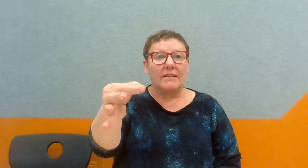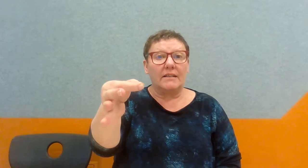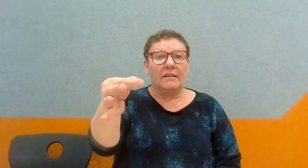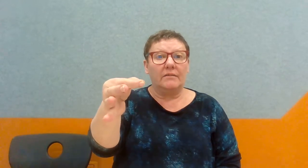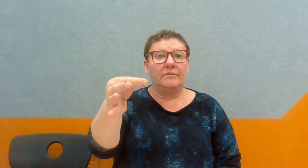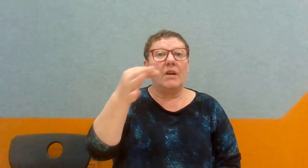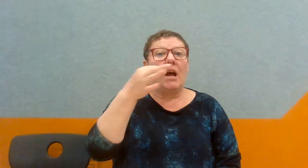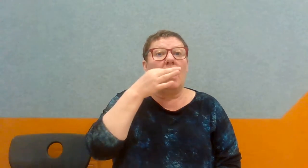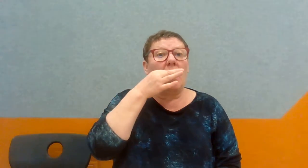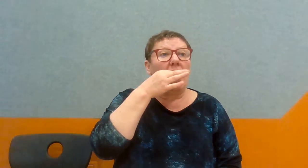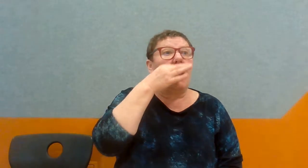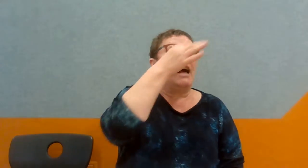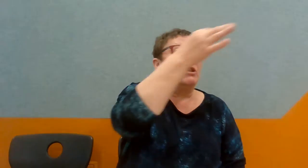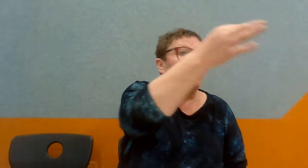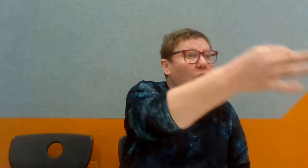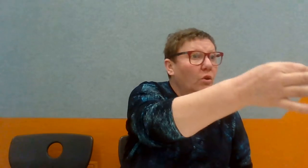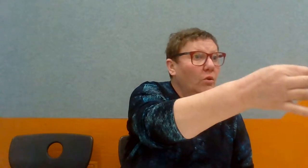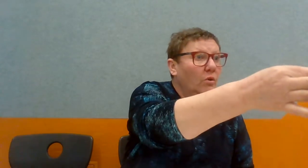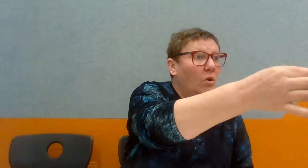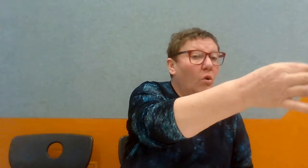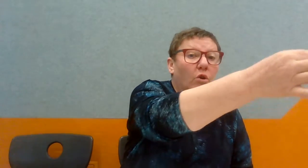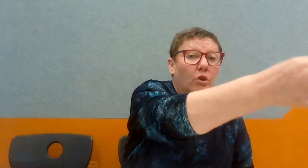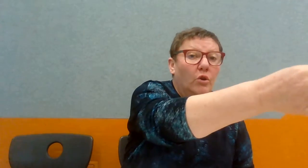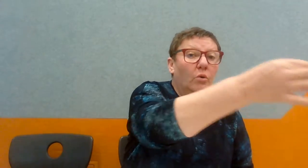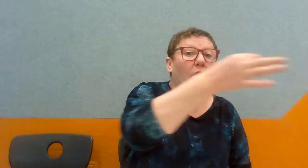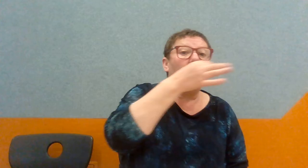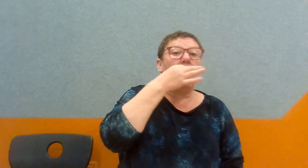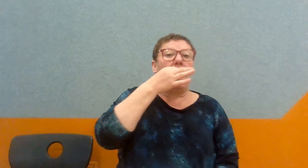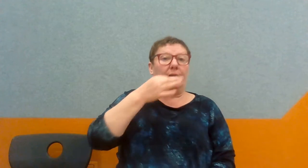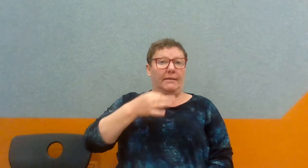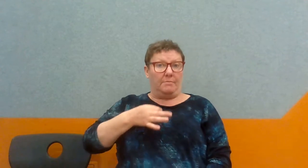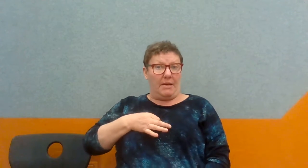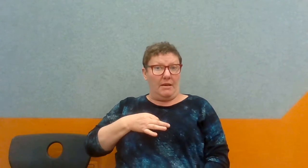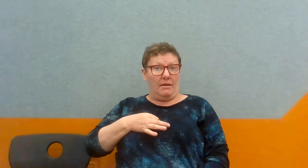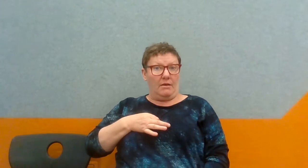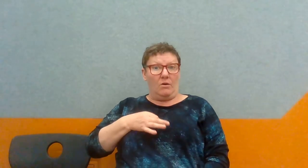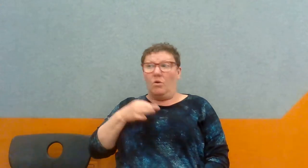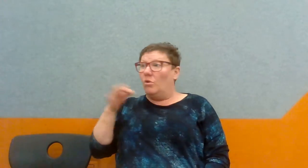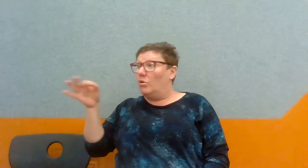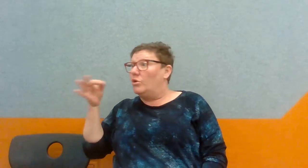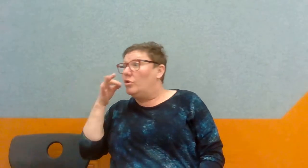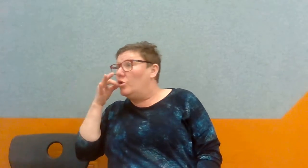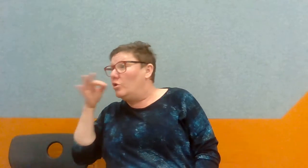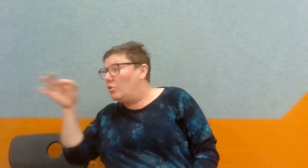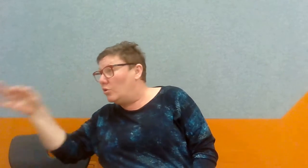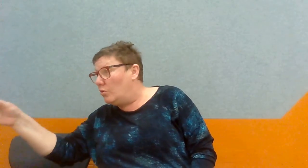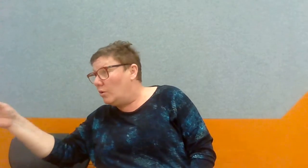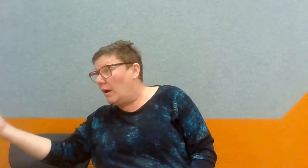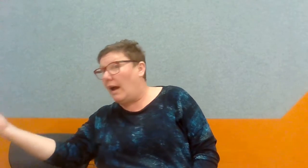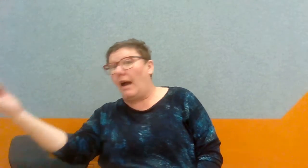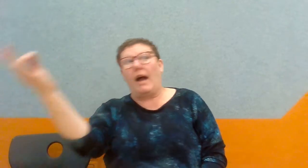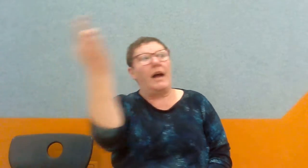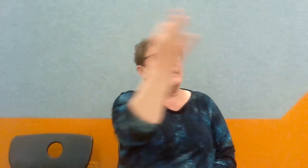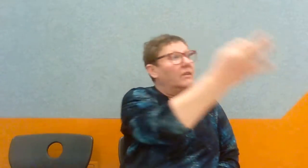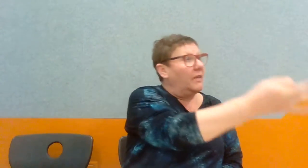Ask. I'll ask you, or you ask me, or you ask